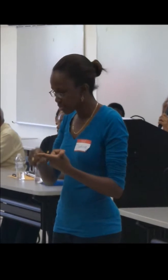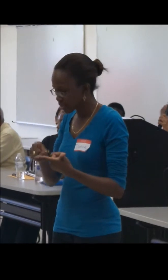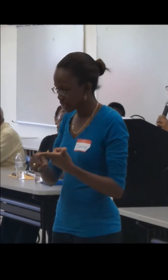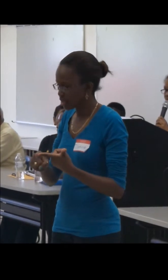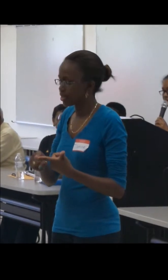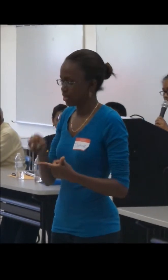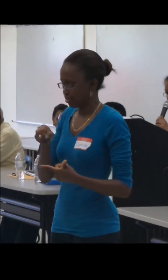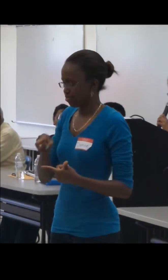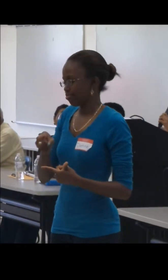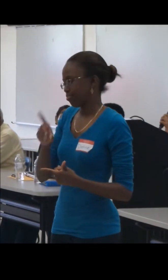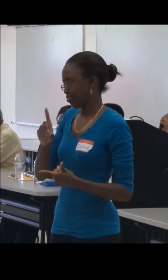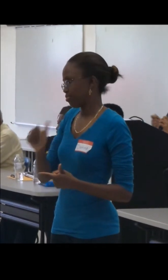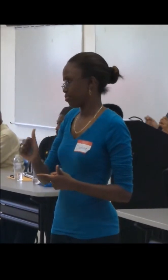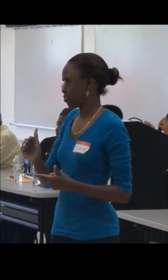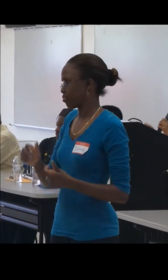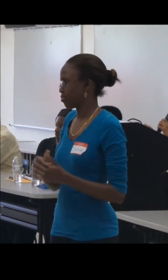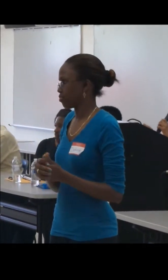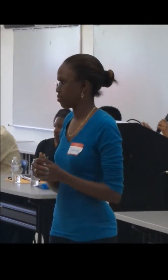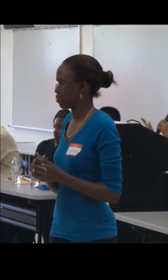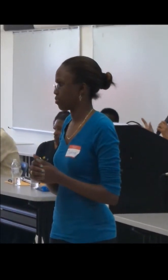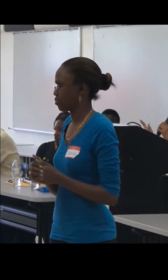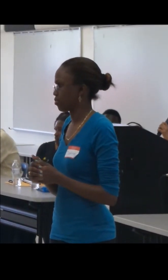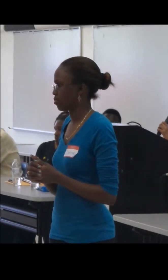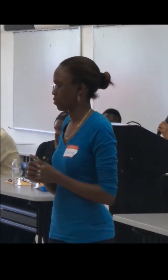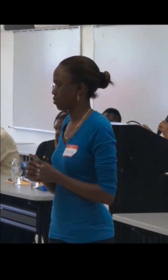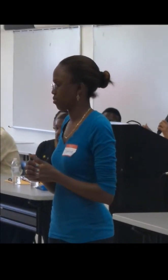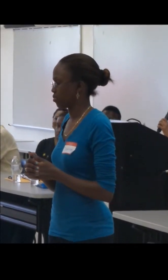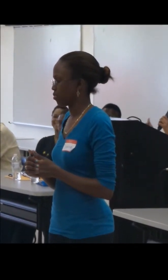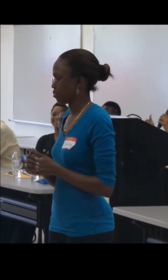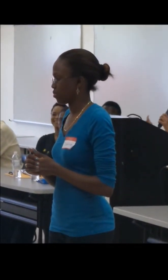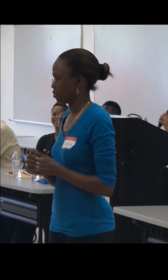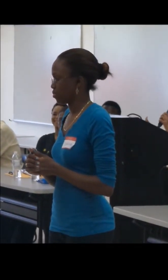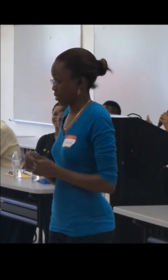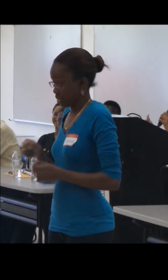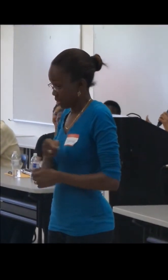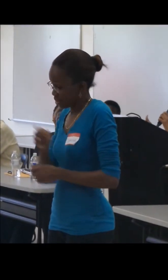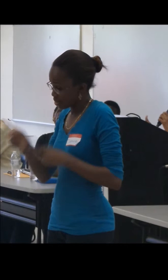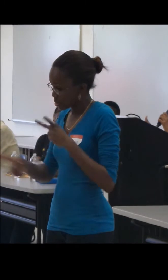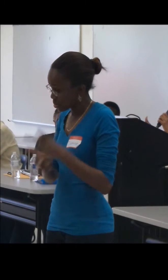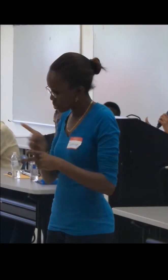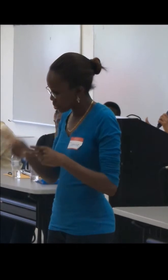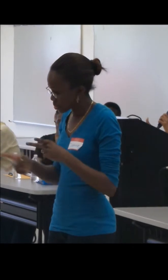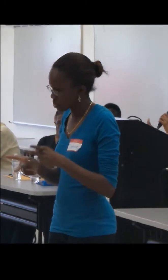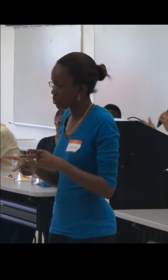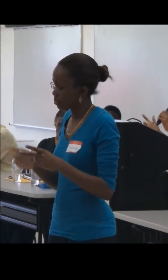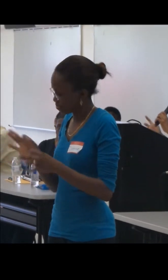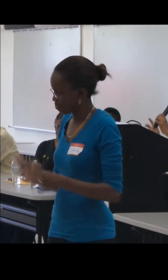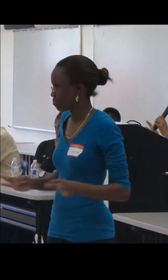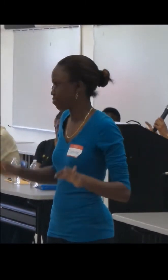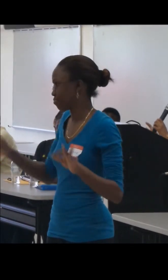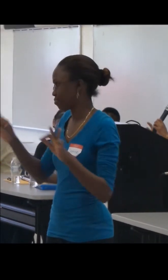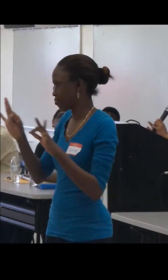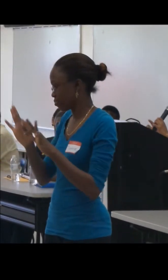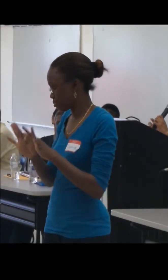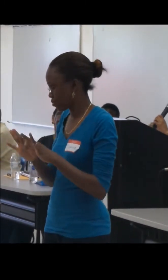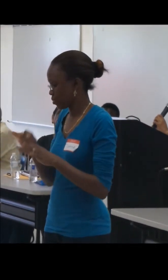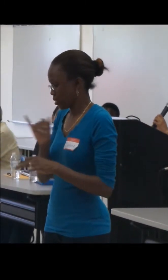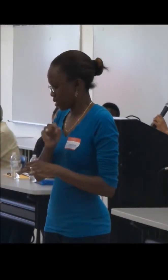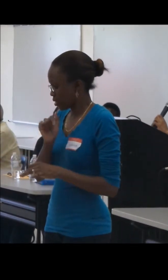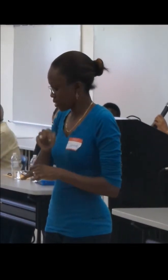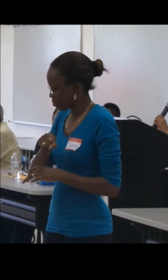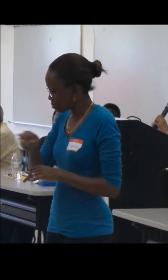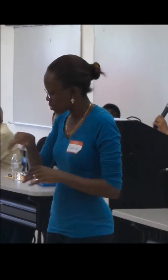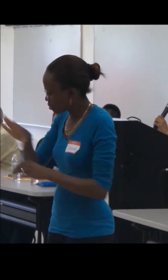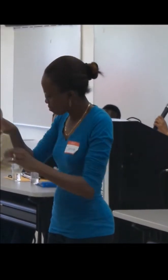developmental disability are important and they do contribute to the community. At that hearing, we